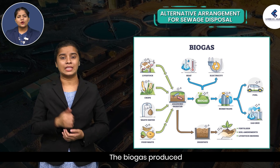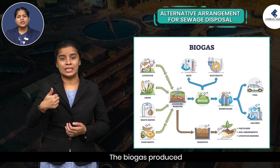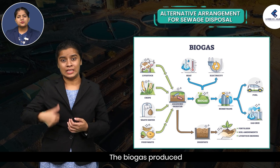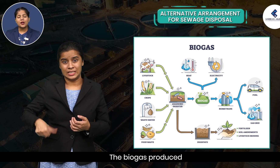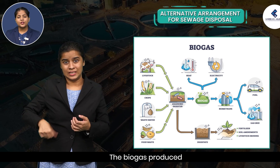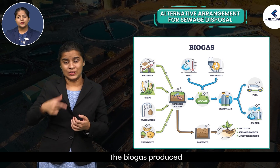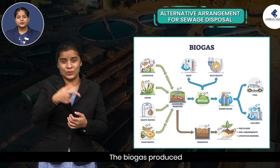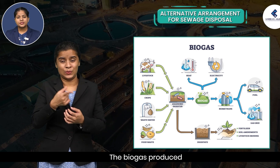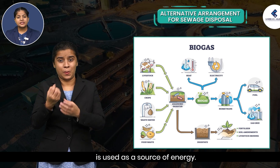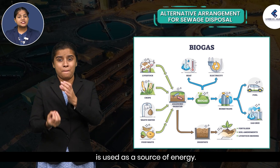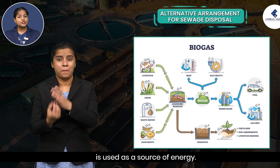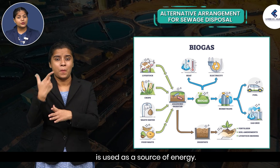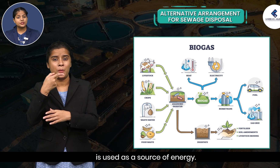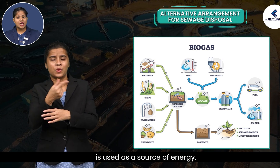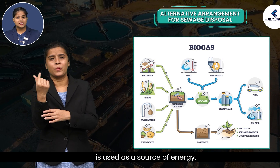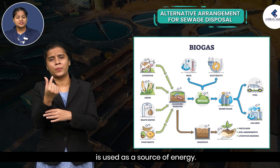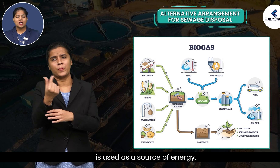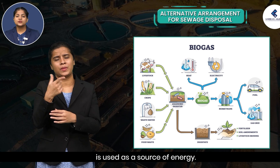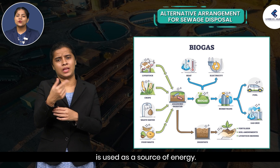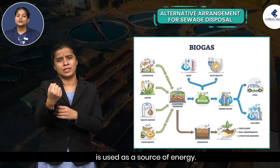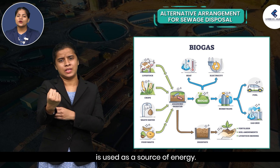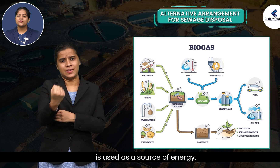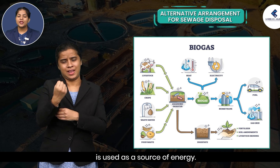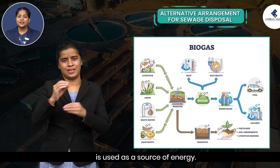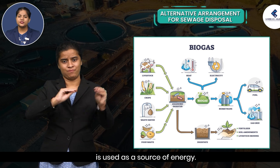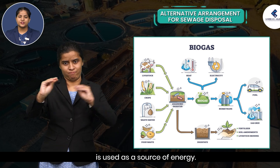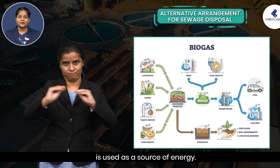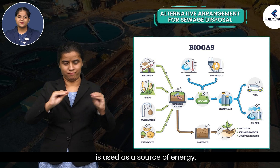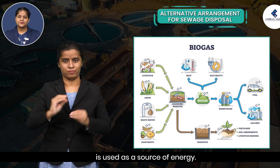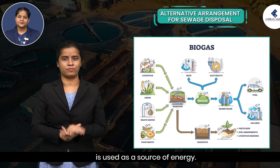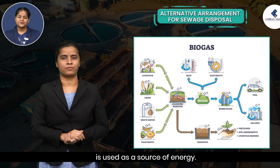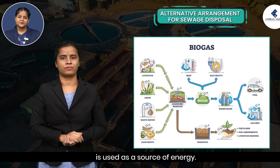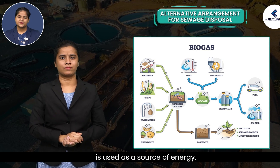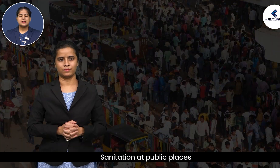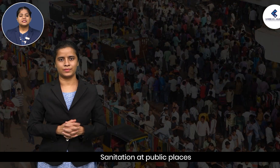The biogas produced is used as a source of energy.